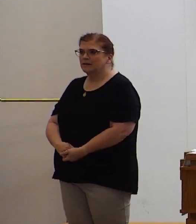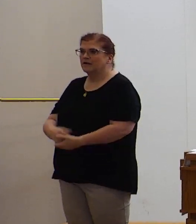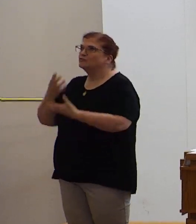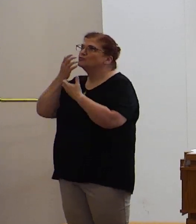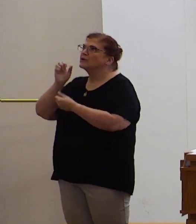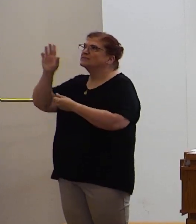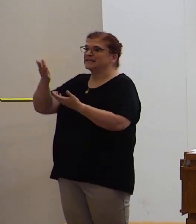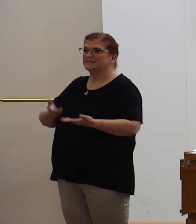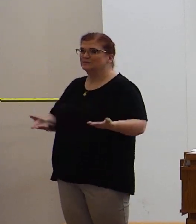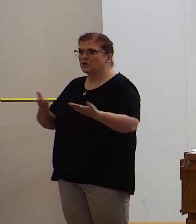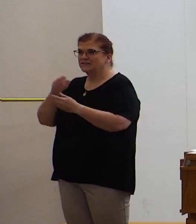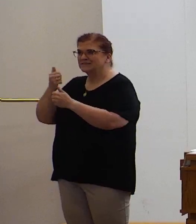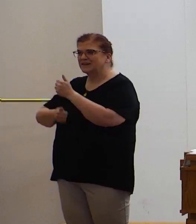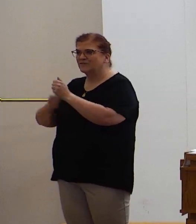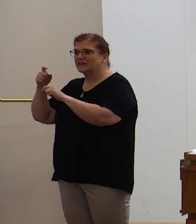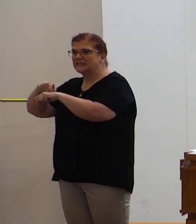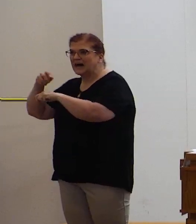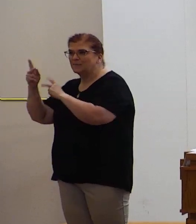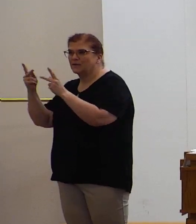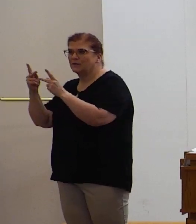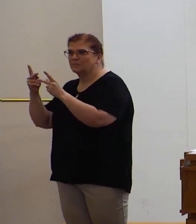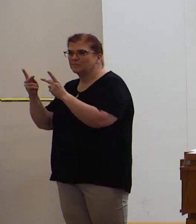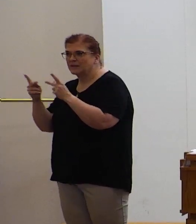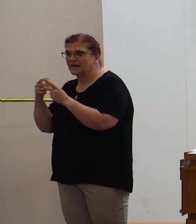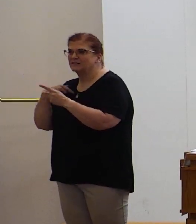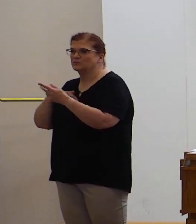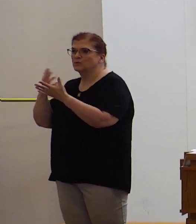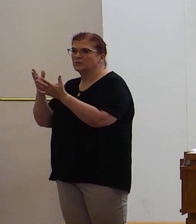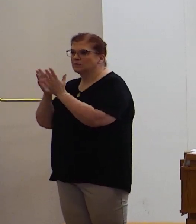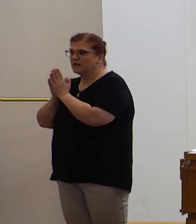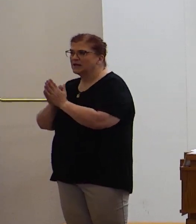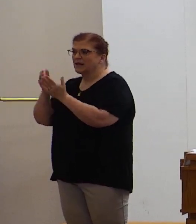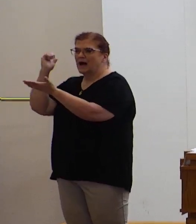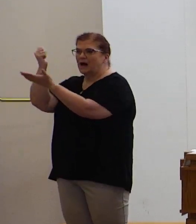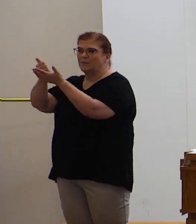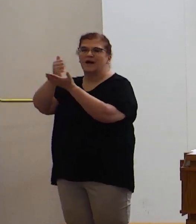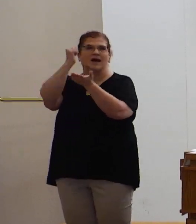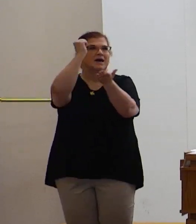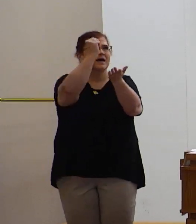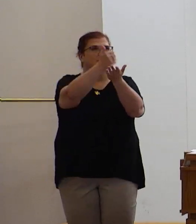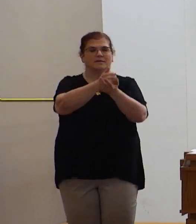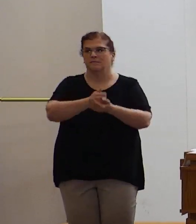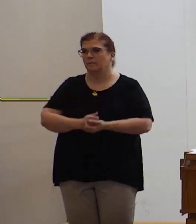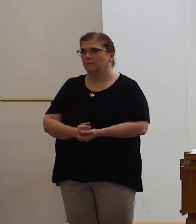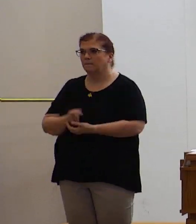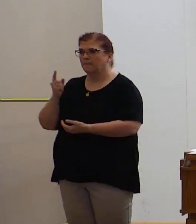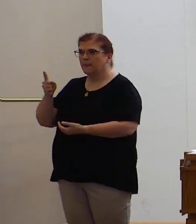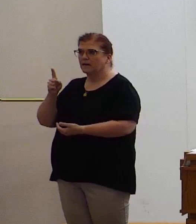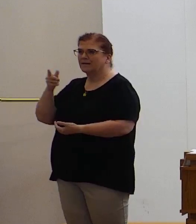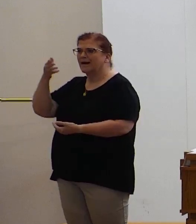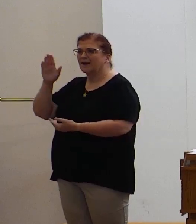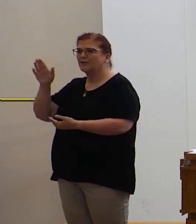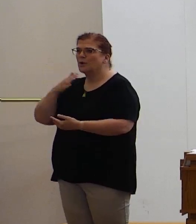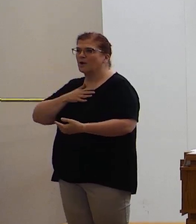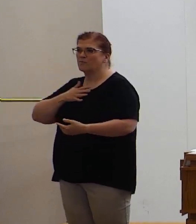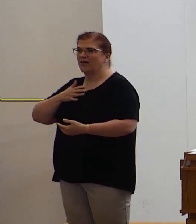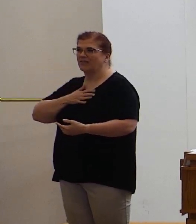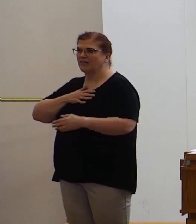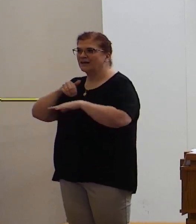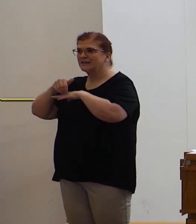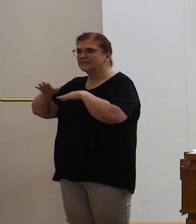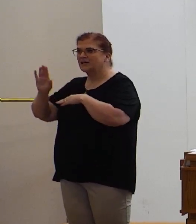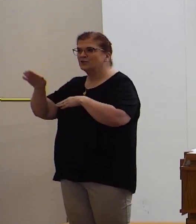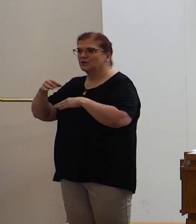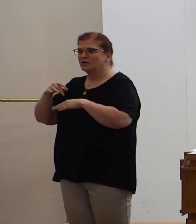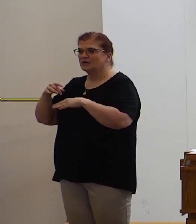Trusting his presence in every time and place, we plead, "Amen." Amen. O God, you are breath. Send your spirit upon